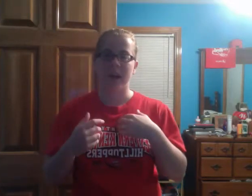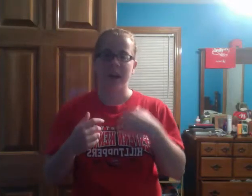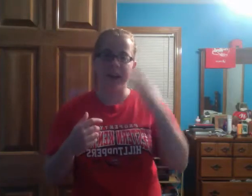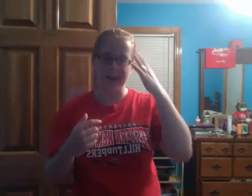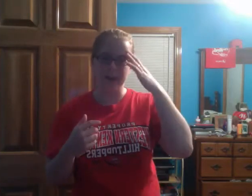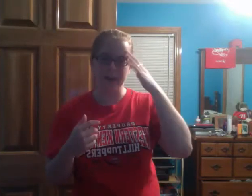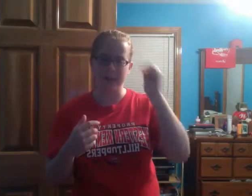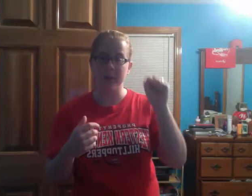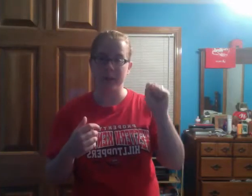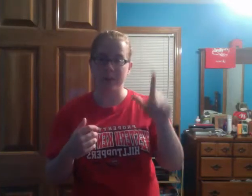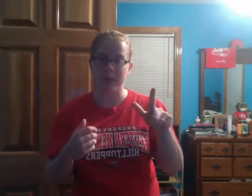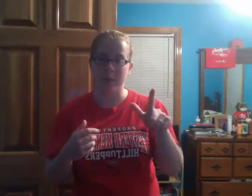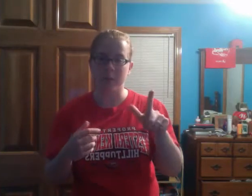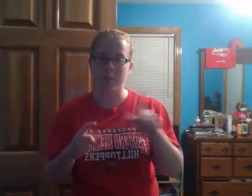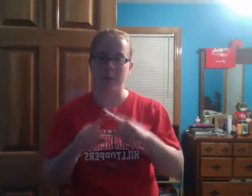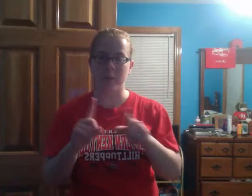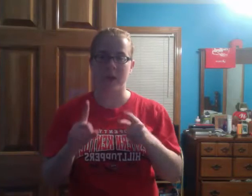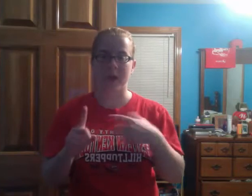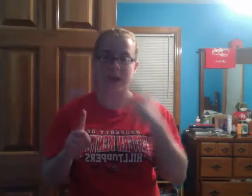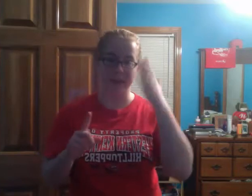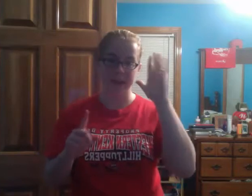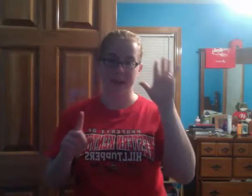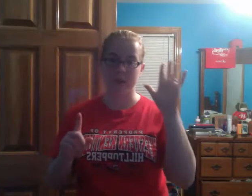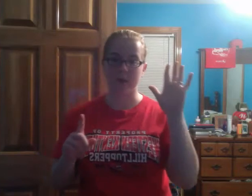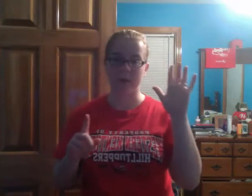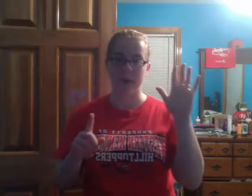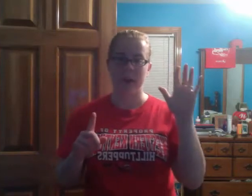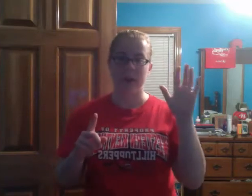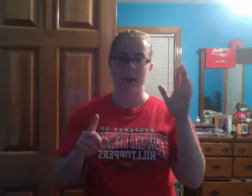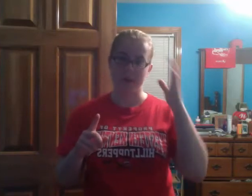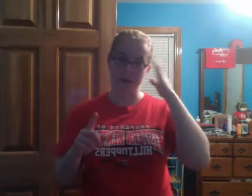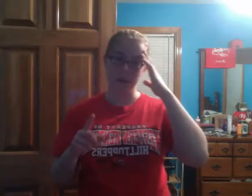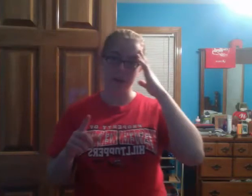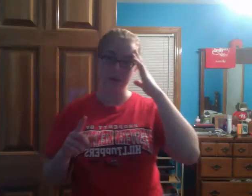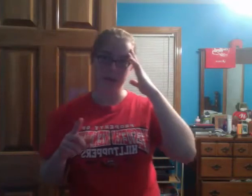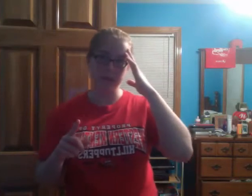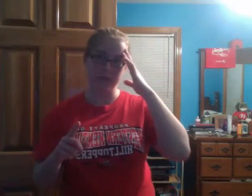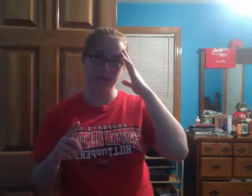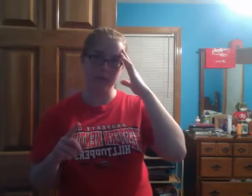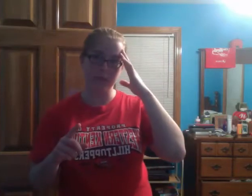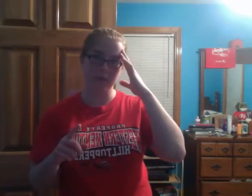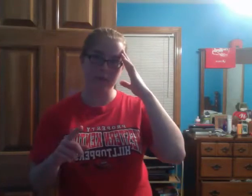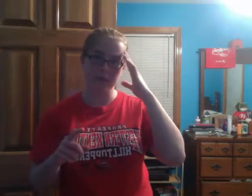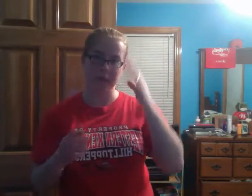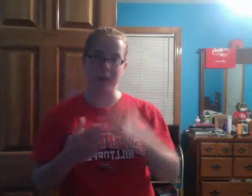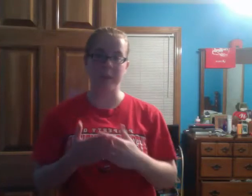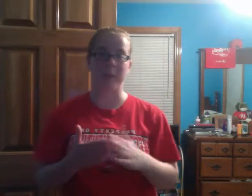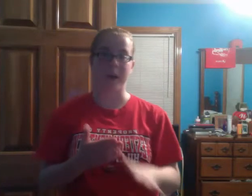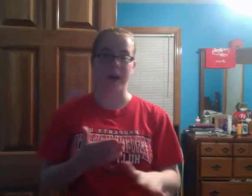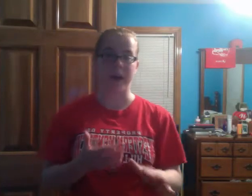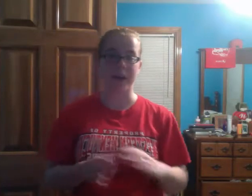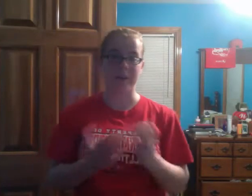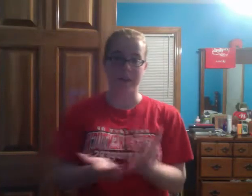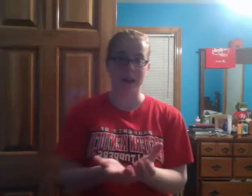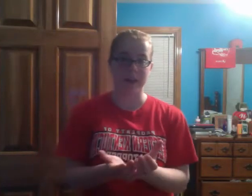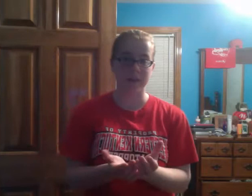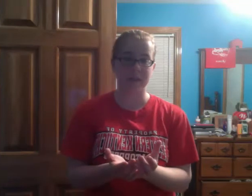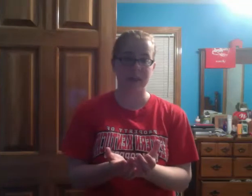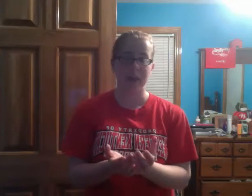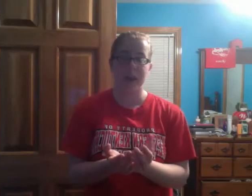I knew ASL, but I didn't know if I knew enough to get by in the class. And